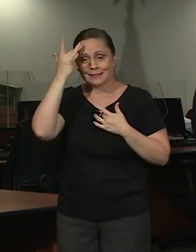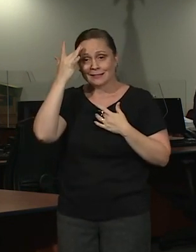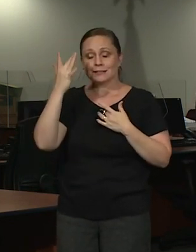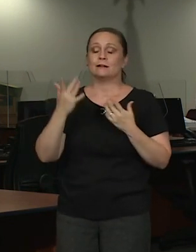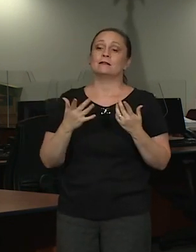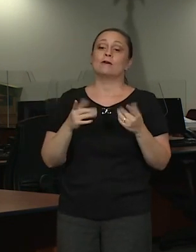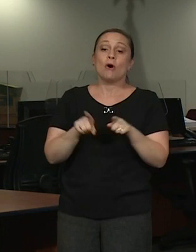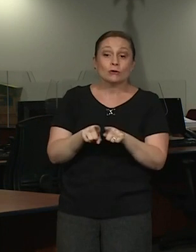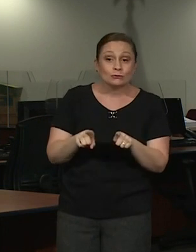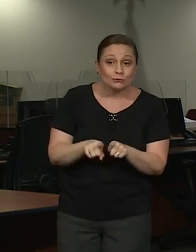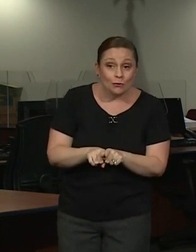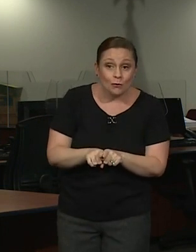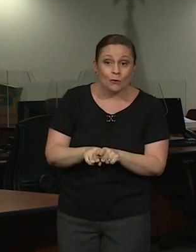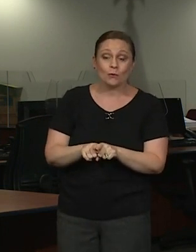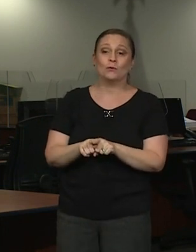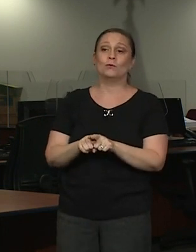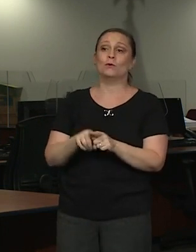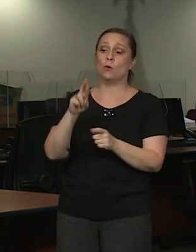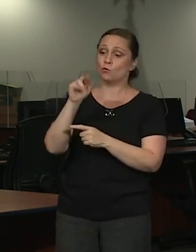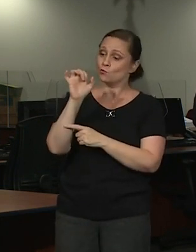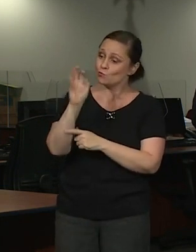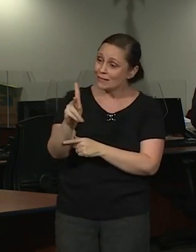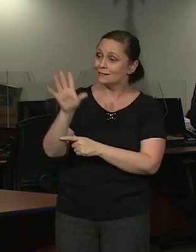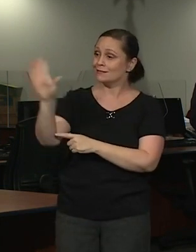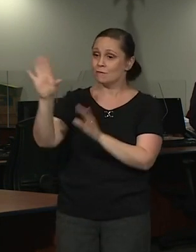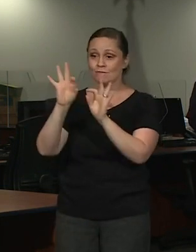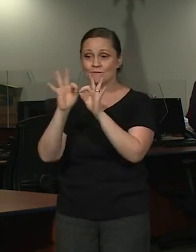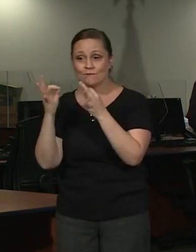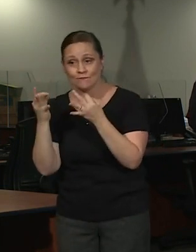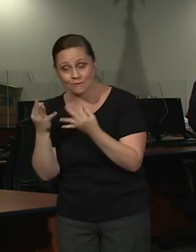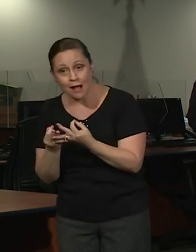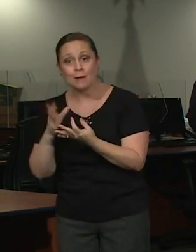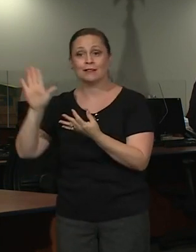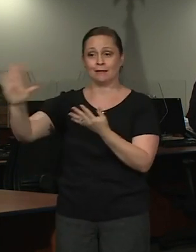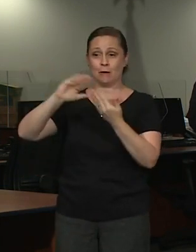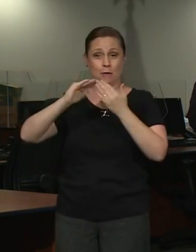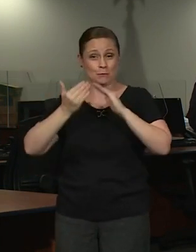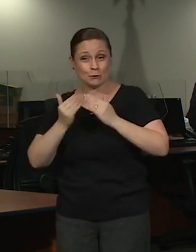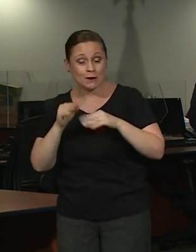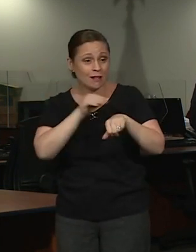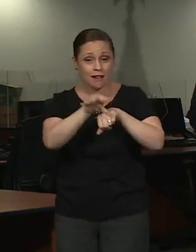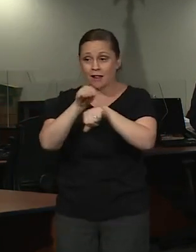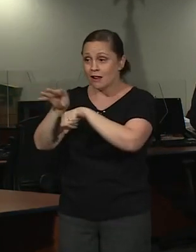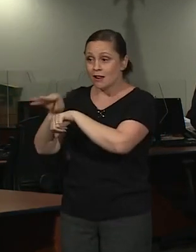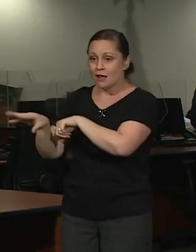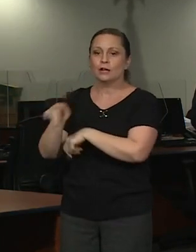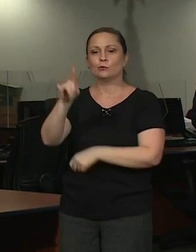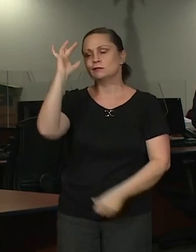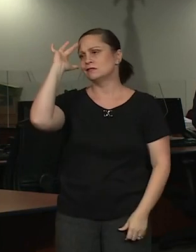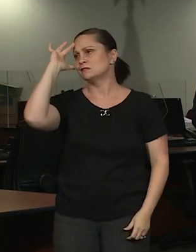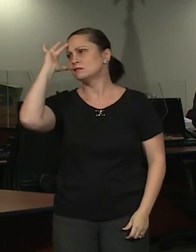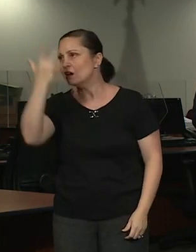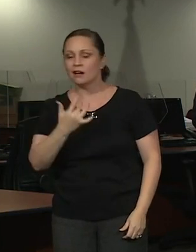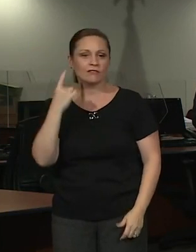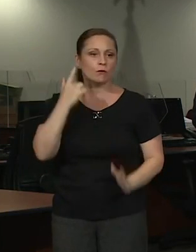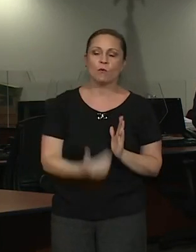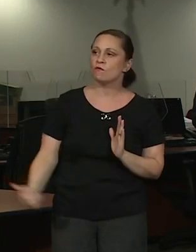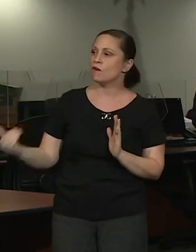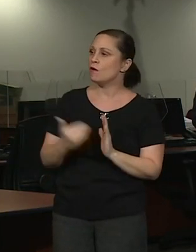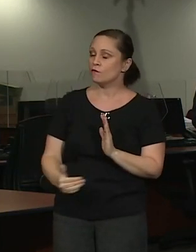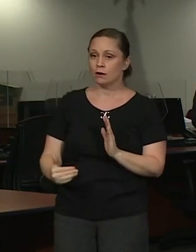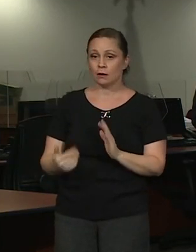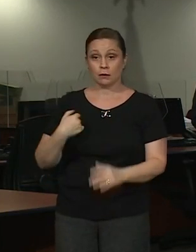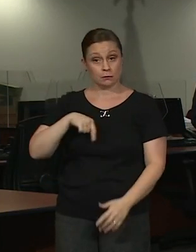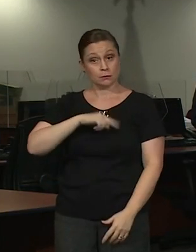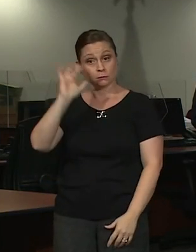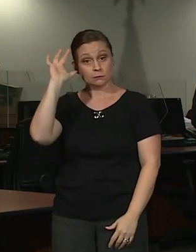entire communities at risk. We know that you're tired of hearing it, and we are tired of saying it, but we'll continue